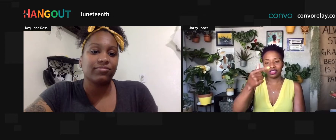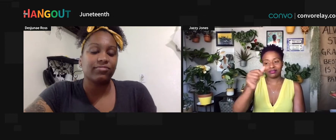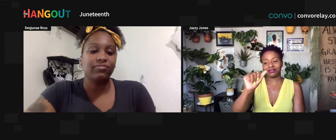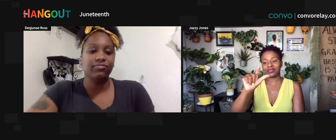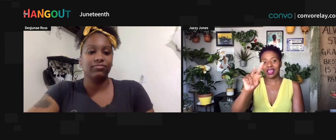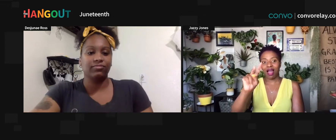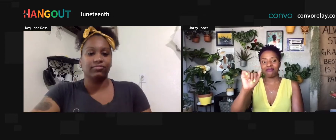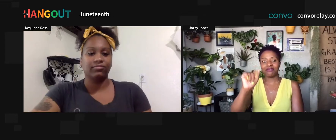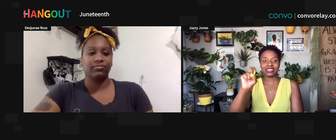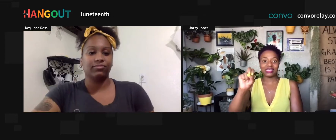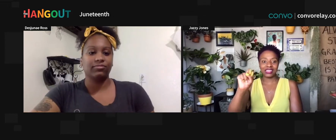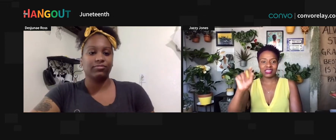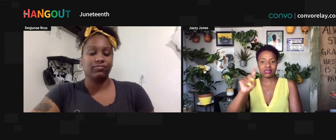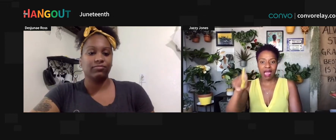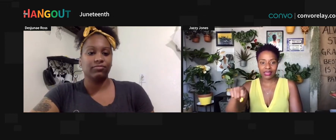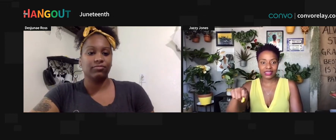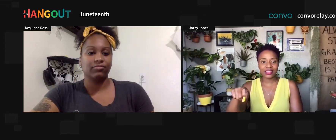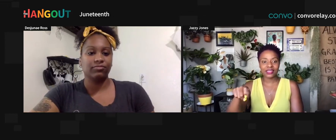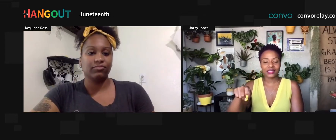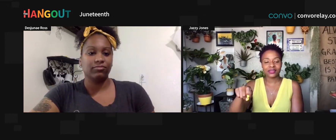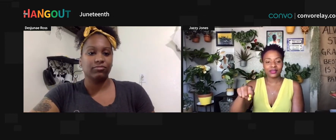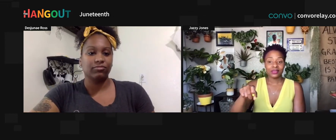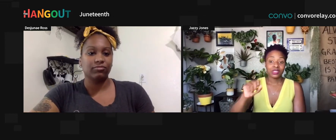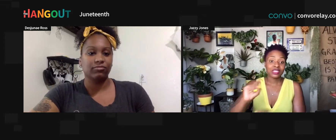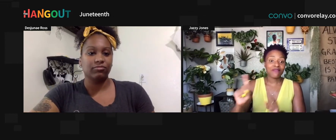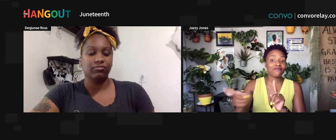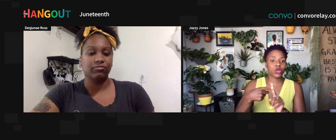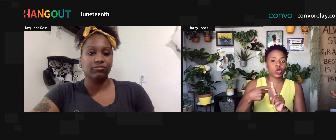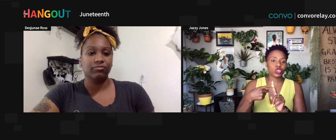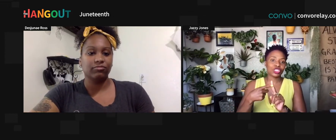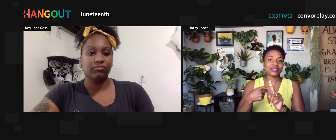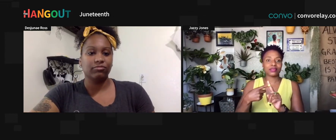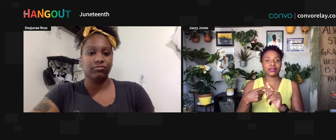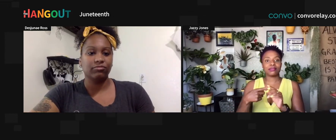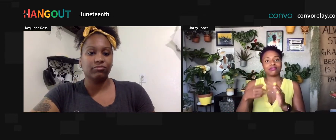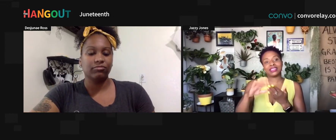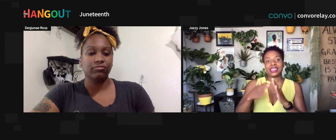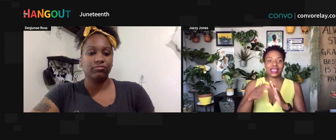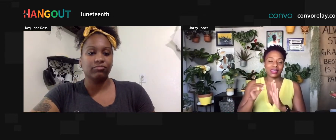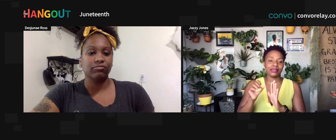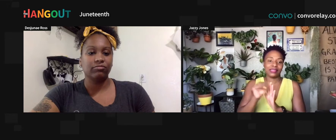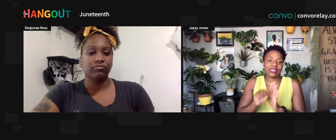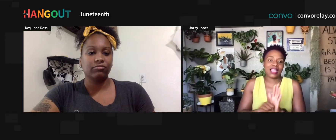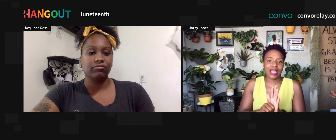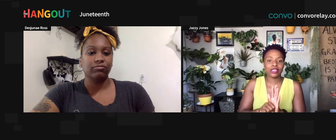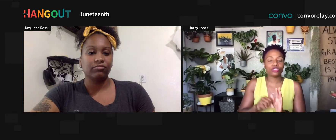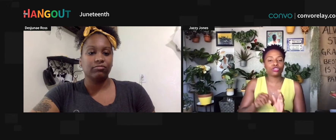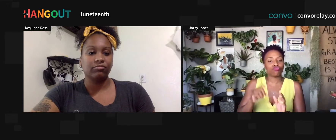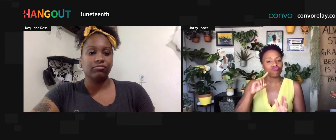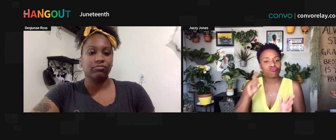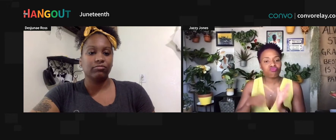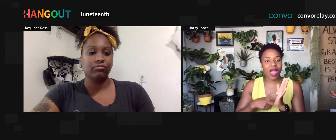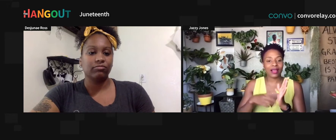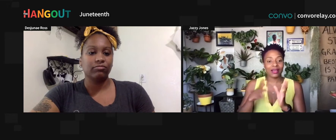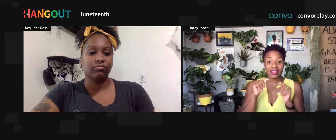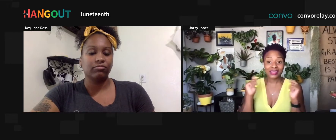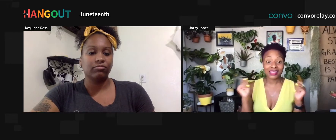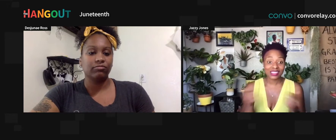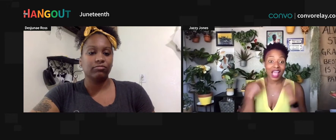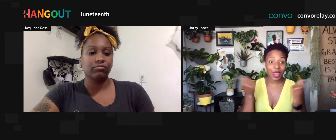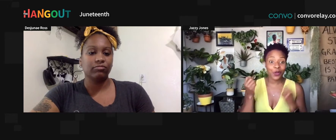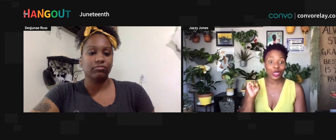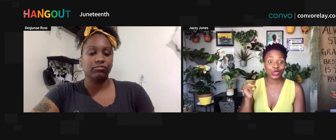them. You can actually go down to Galveston, Texas, and see some of those areas and regions where